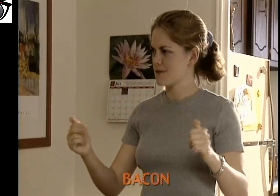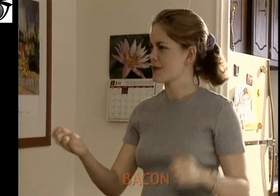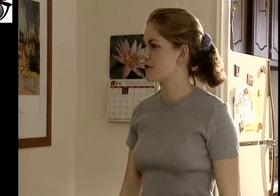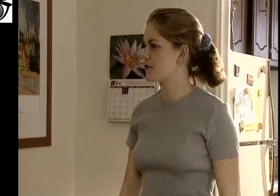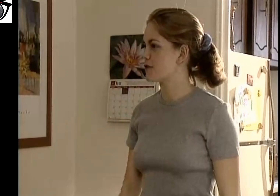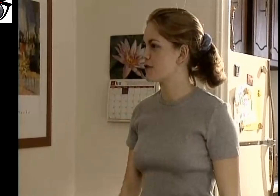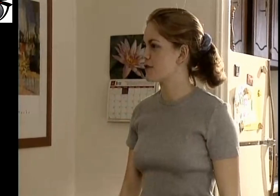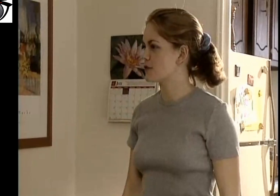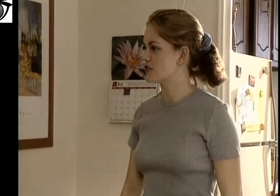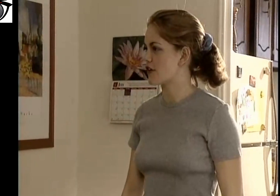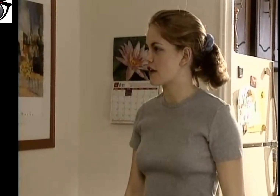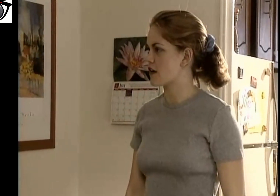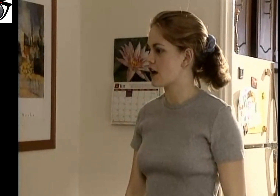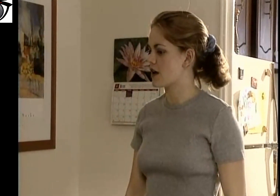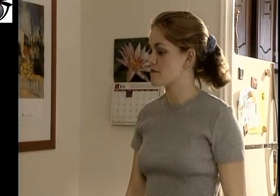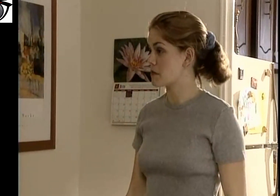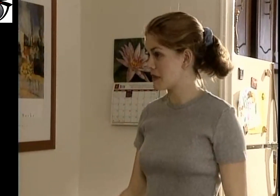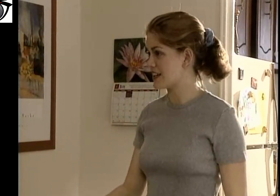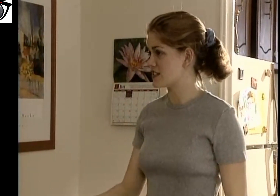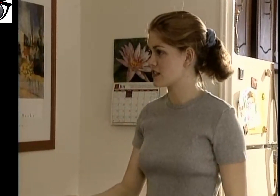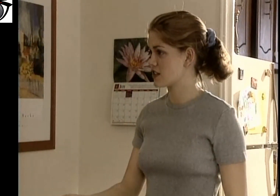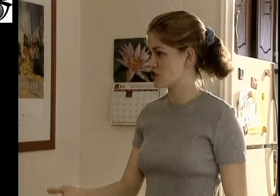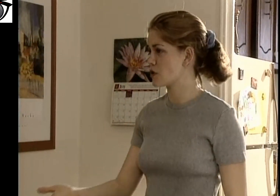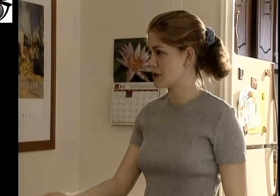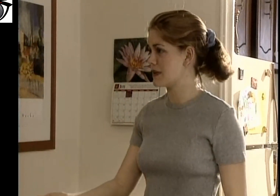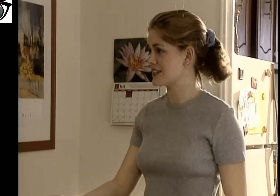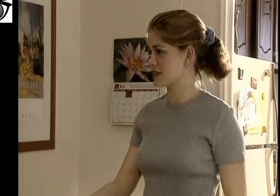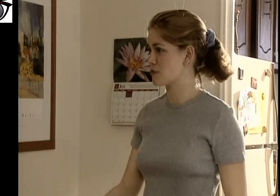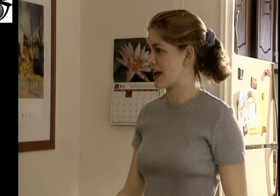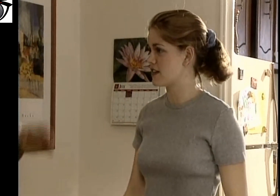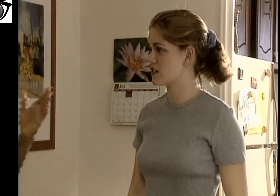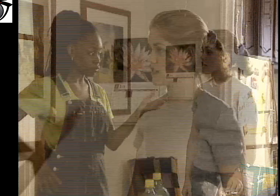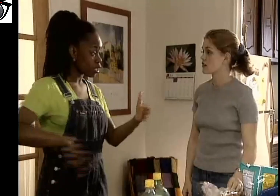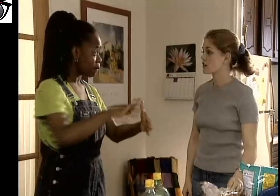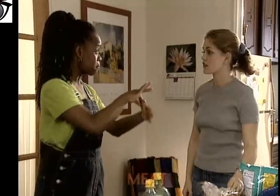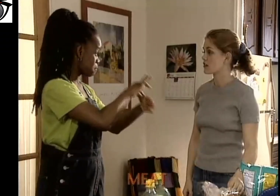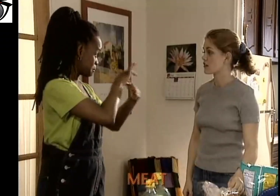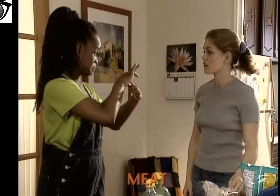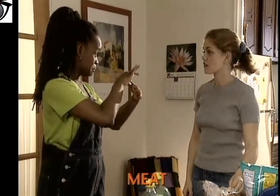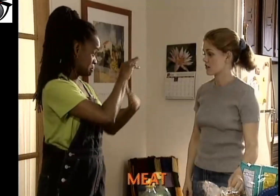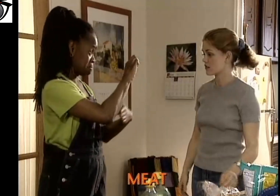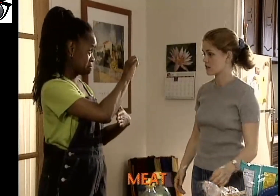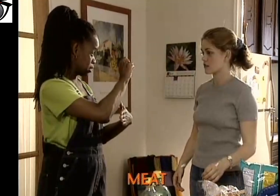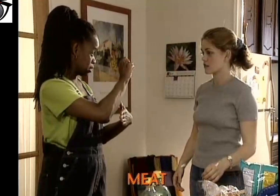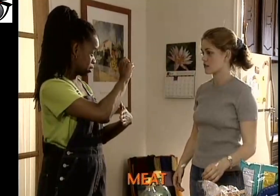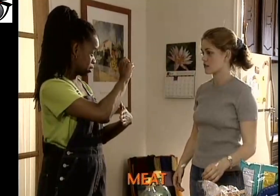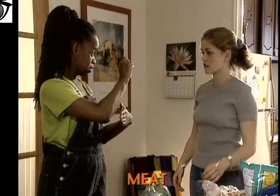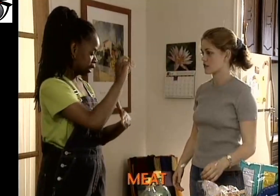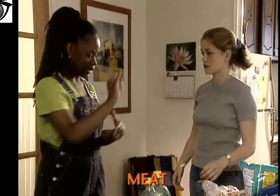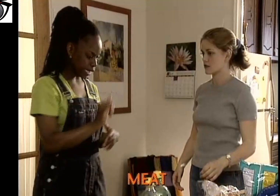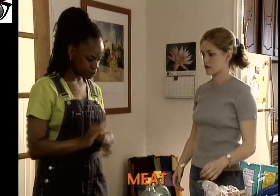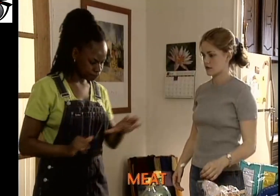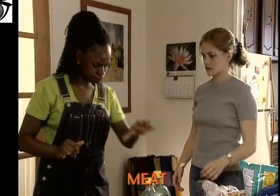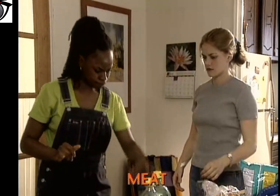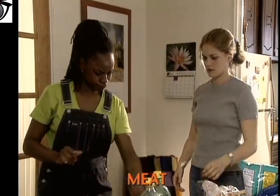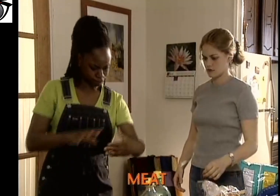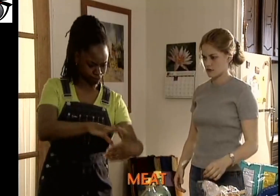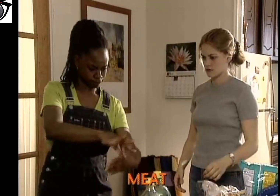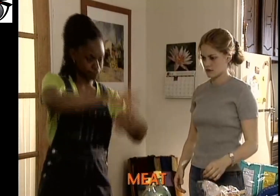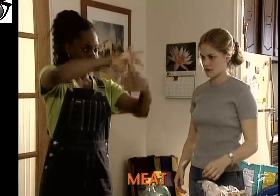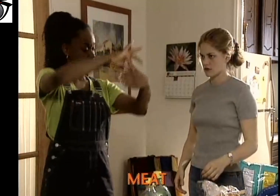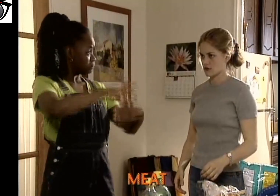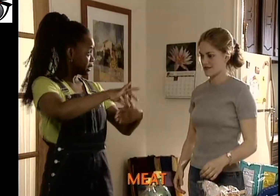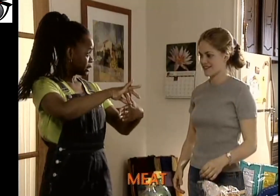bacon. What other foods are there? Meat. Can you show me meat and bread? Meat, like